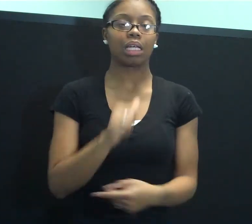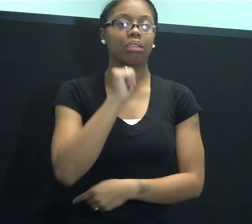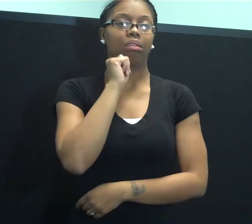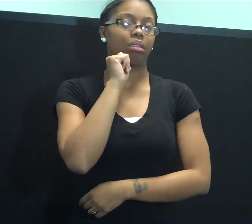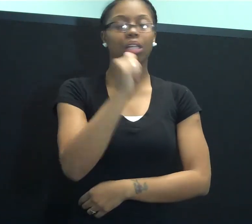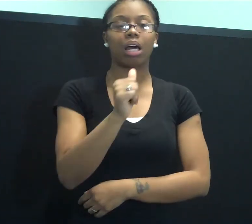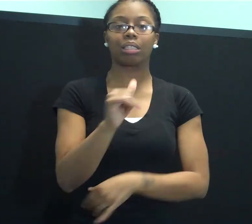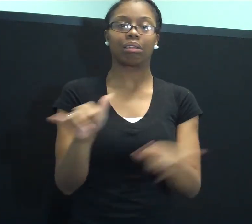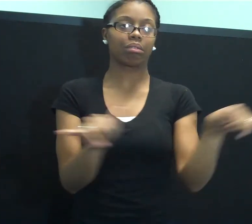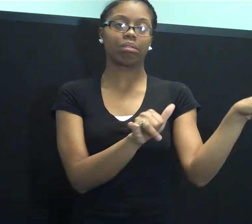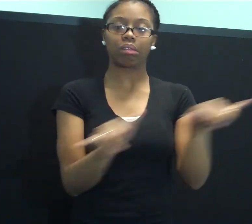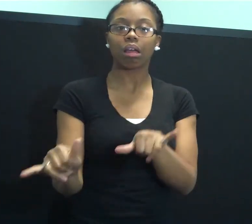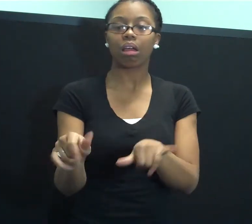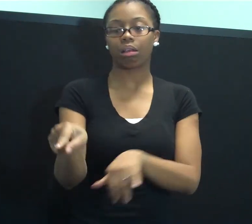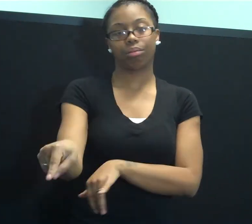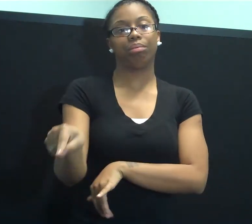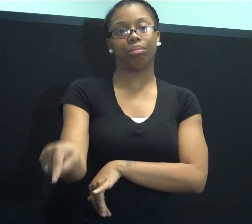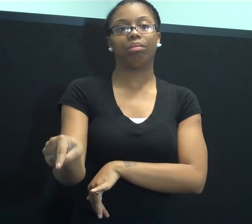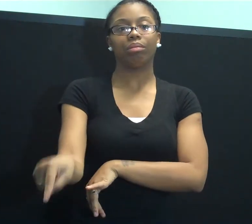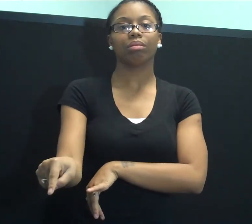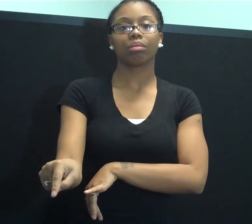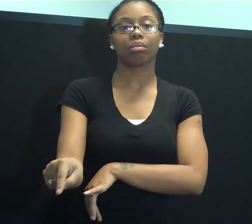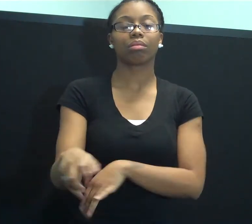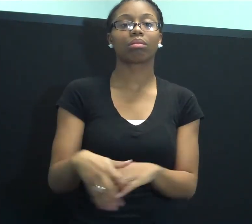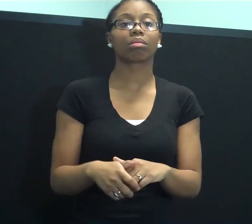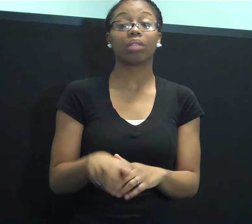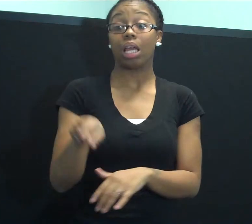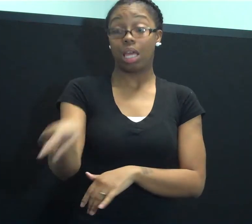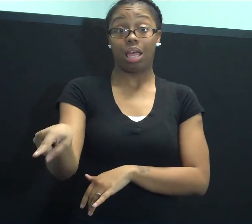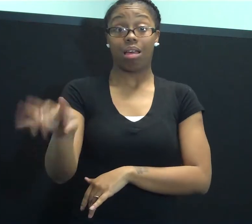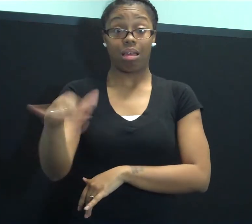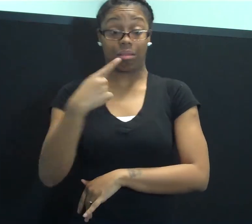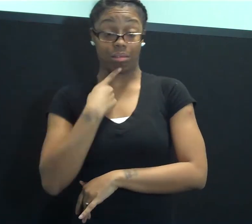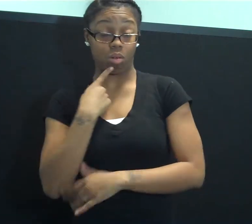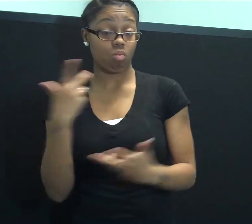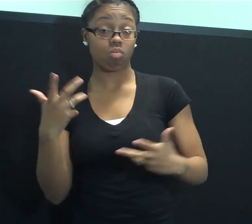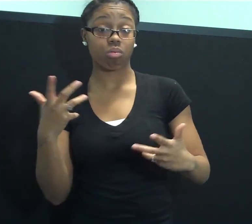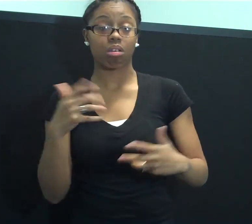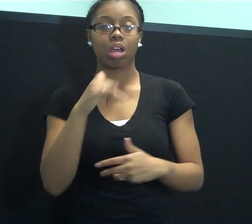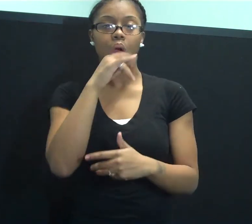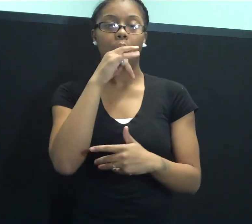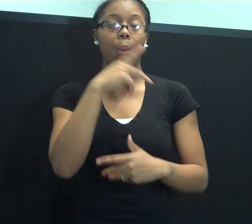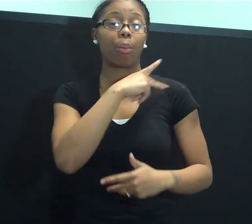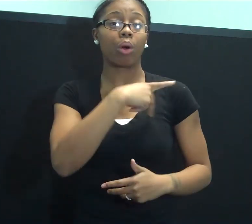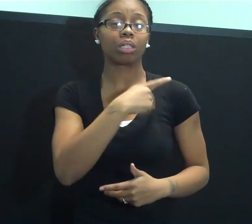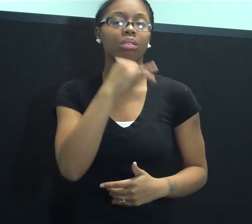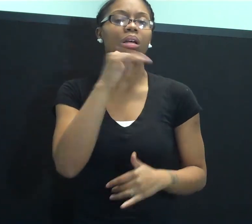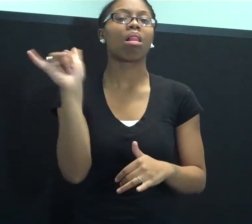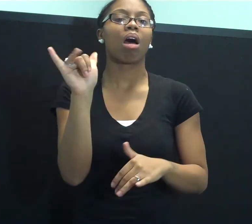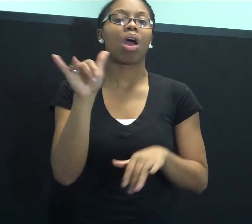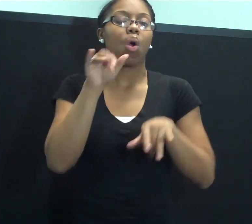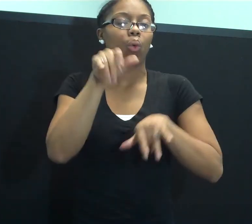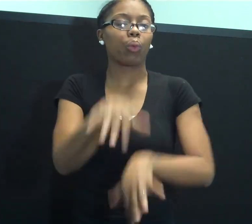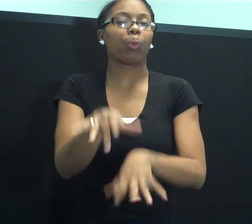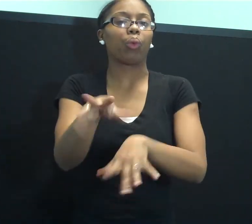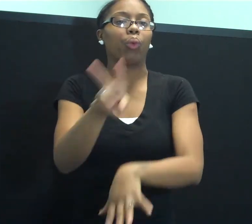Buddhism. Buddhists say that a human personality is a bit like a river, constantly